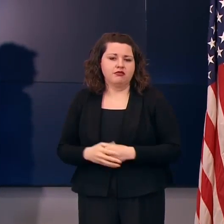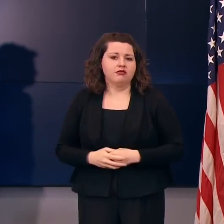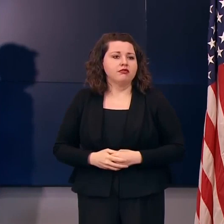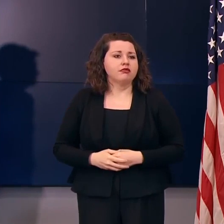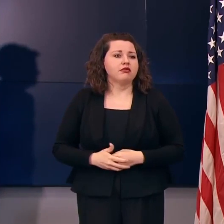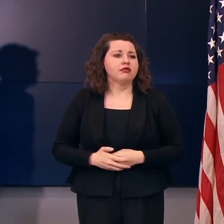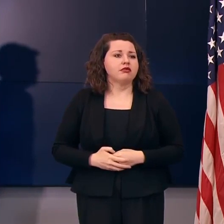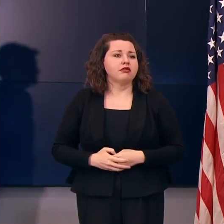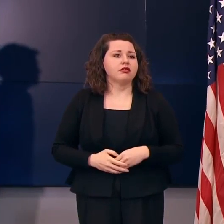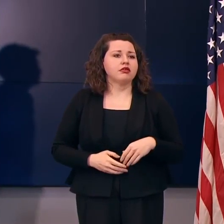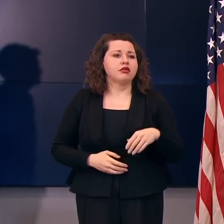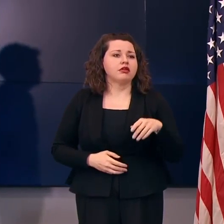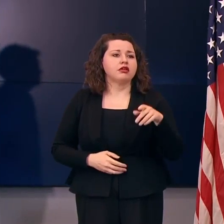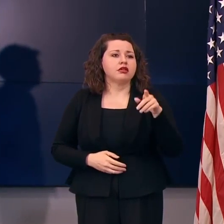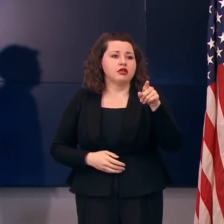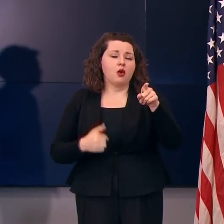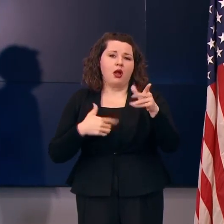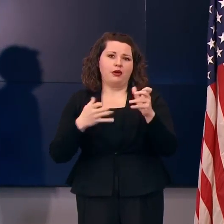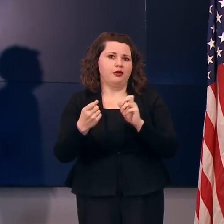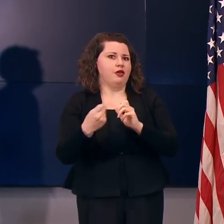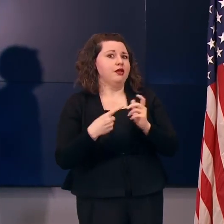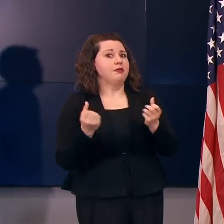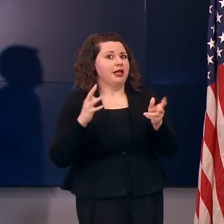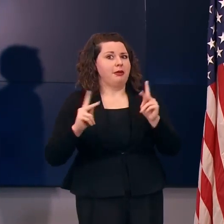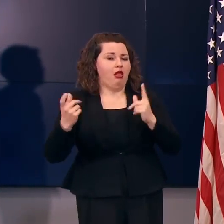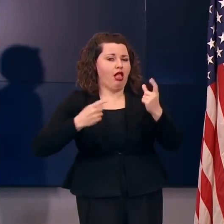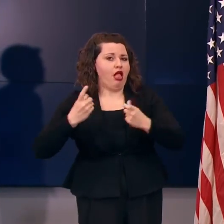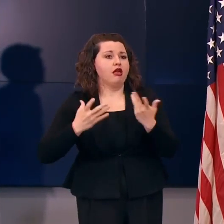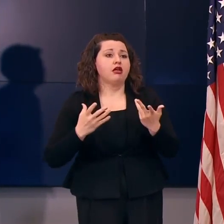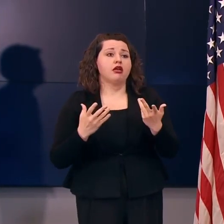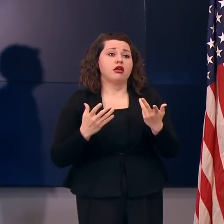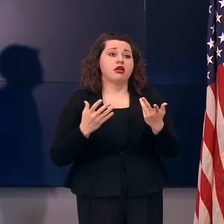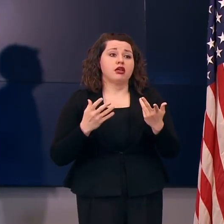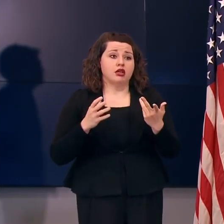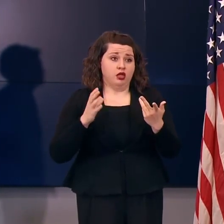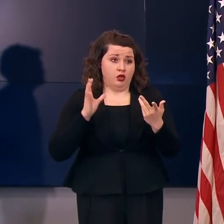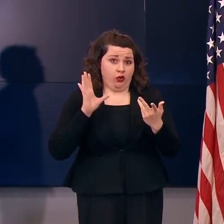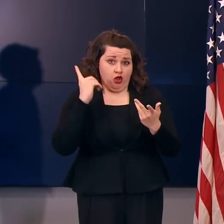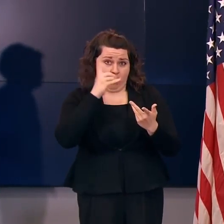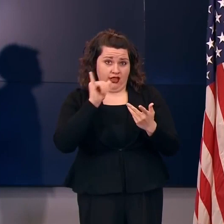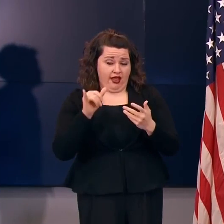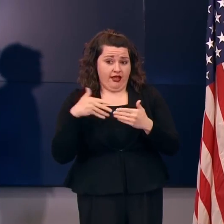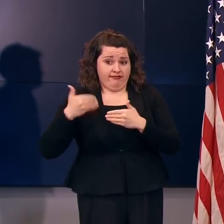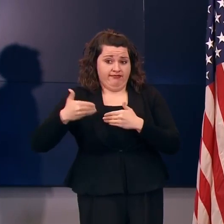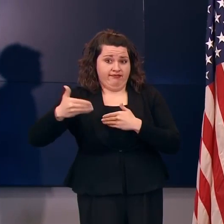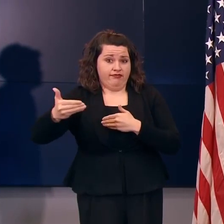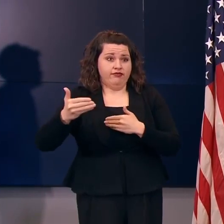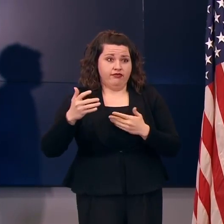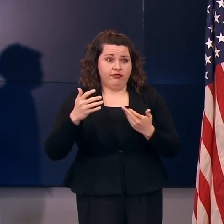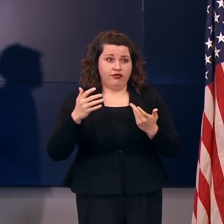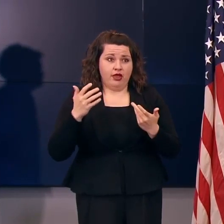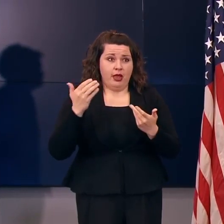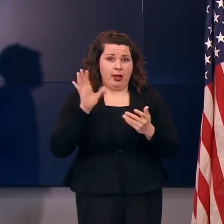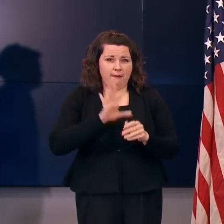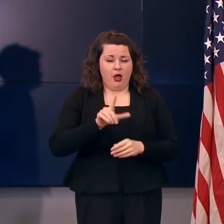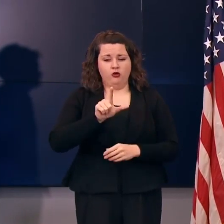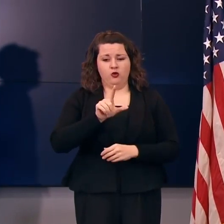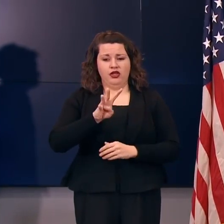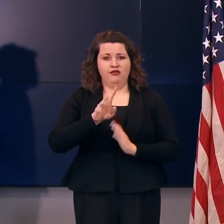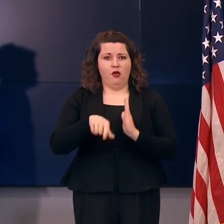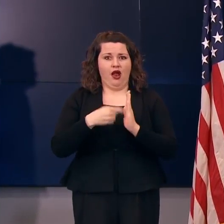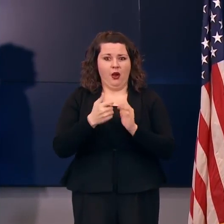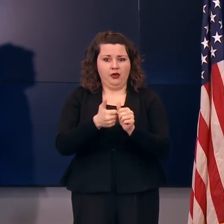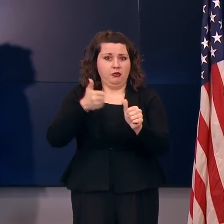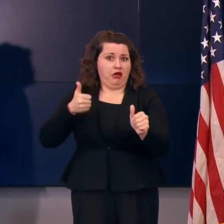to tag on to that, just to be clear, a lot of people have been asking, is this what it's going to look like going forward, that we're about 24 hours of a